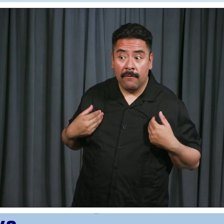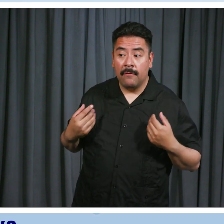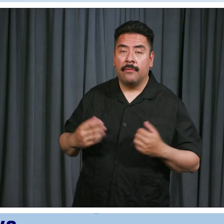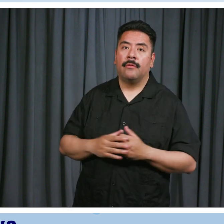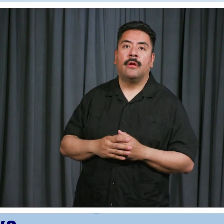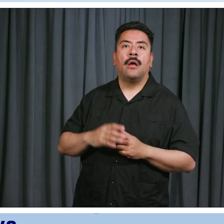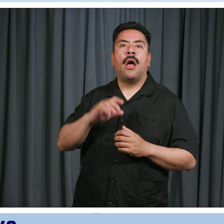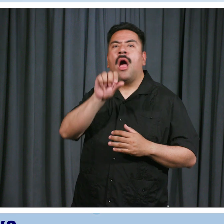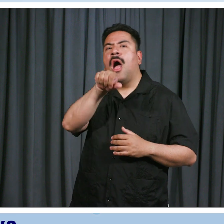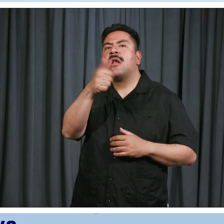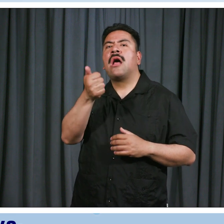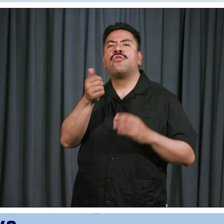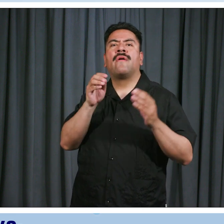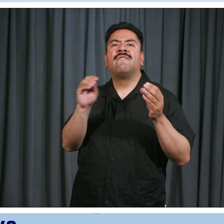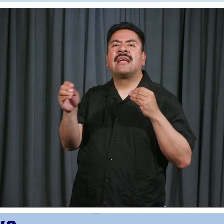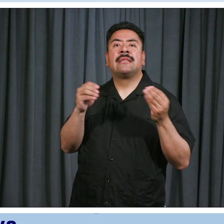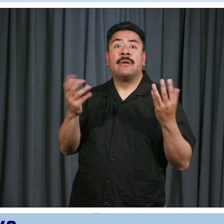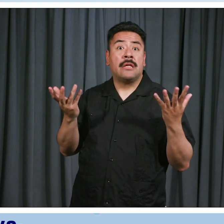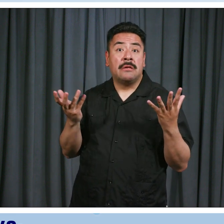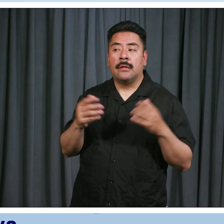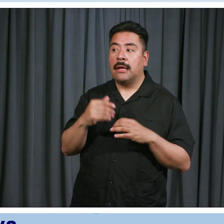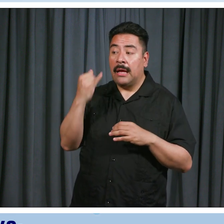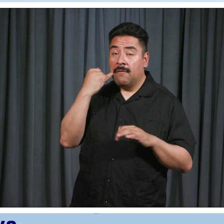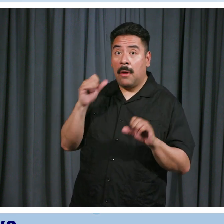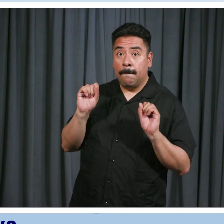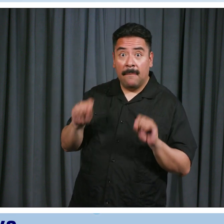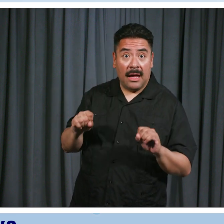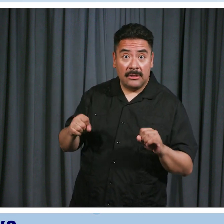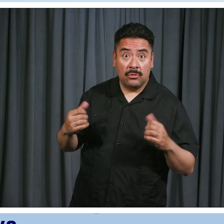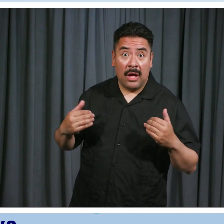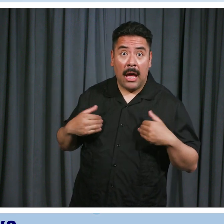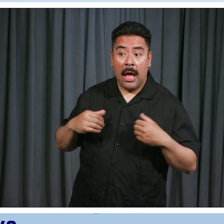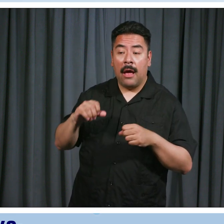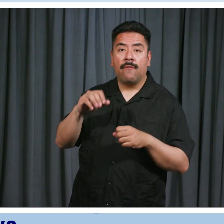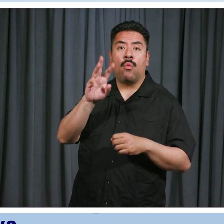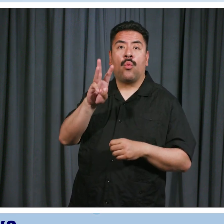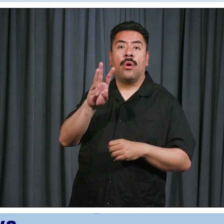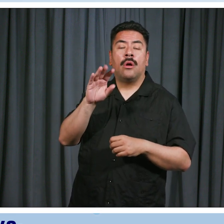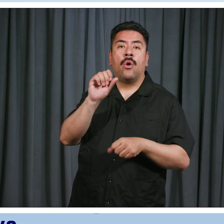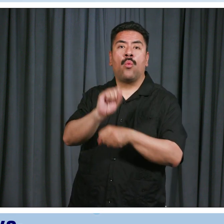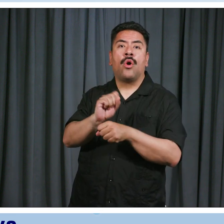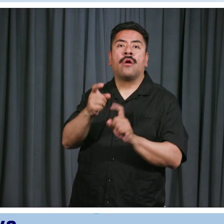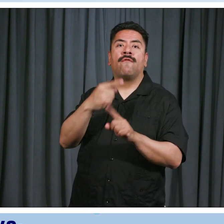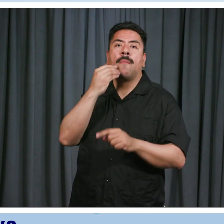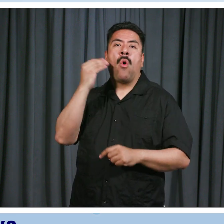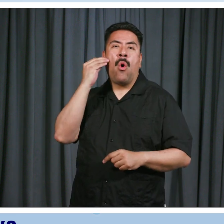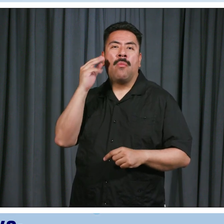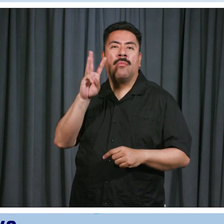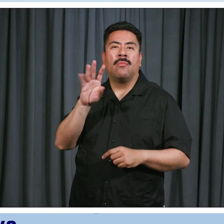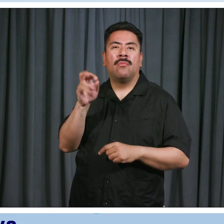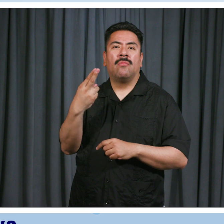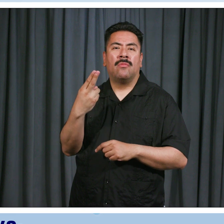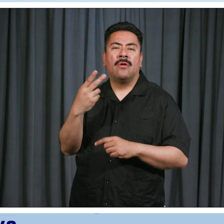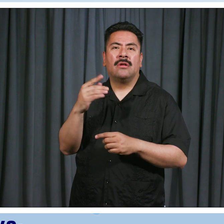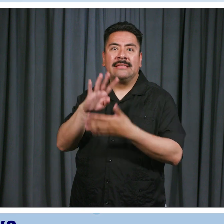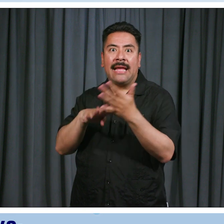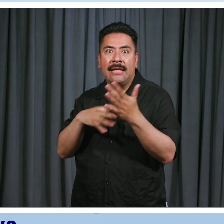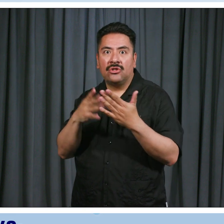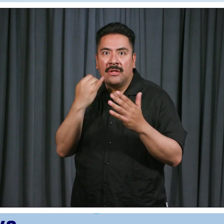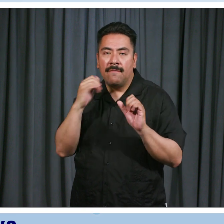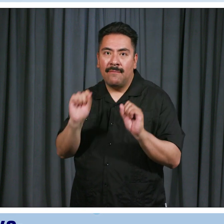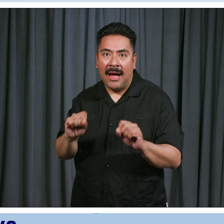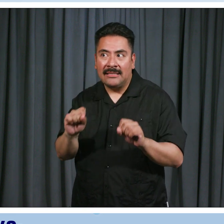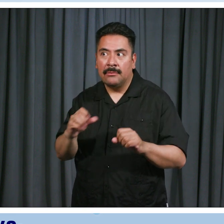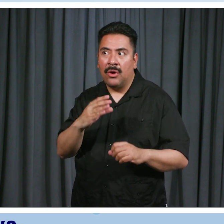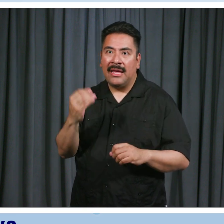you? Another flexibility would be if it's possible to have work from home schedules, if possible, if necessary,